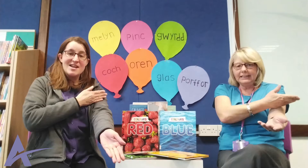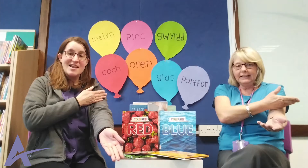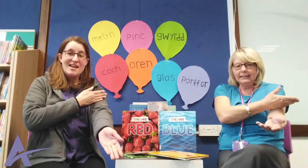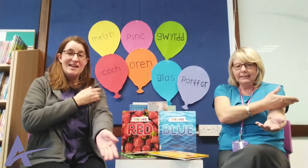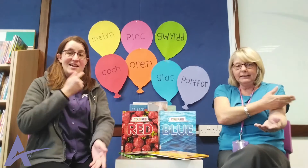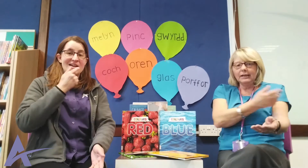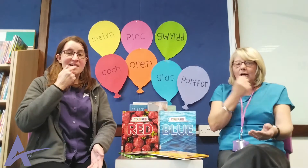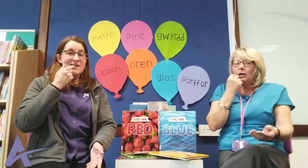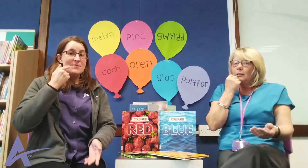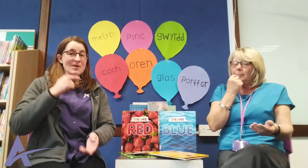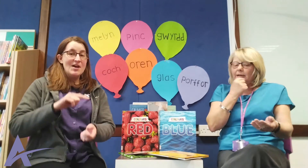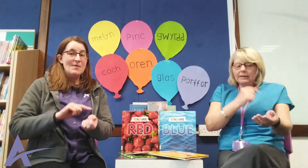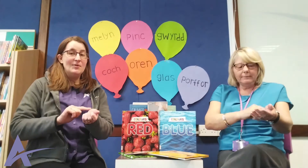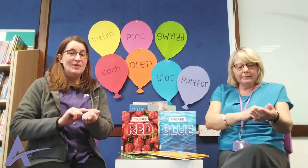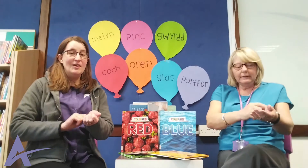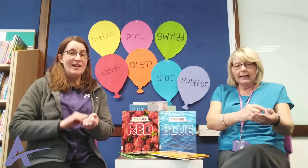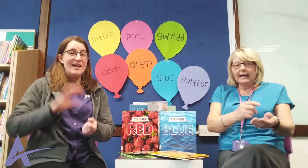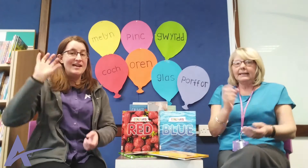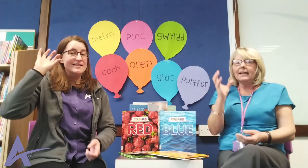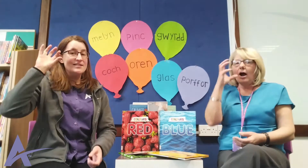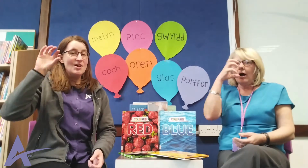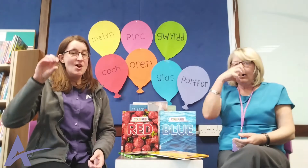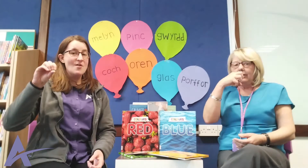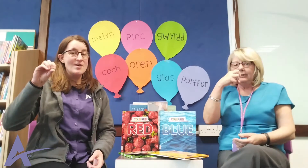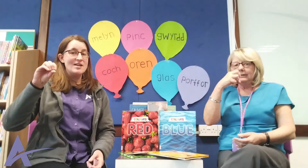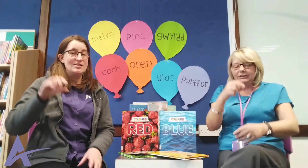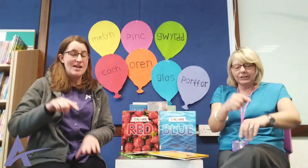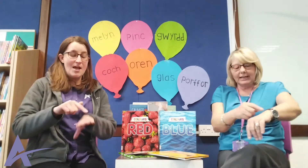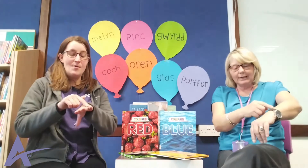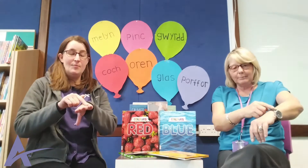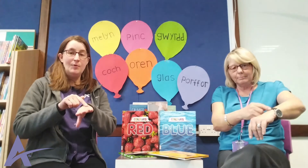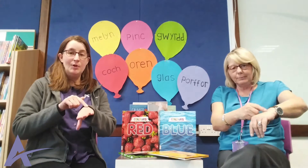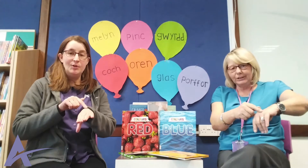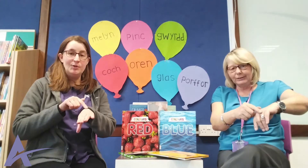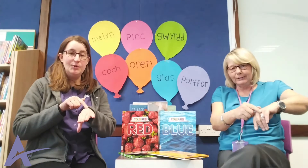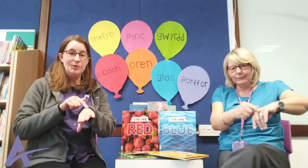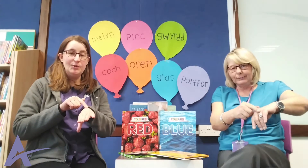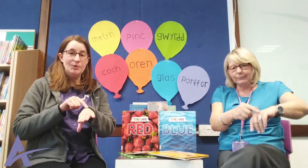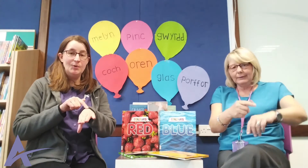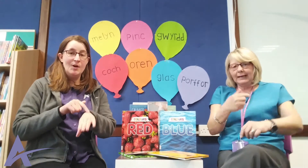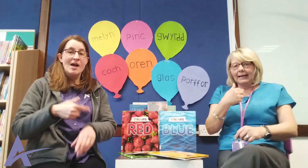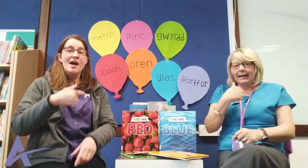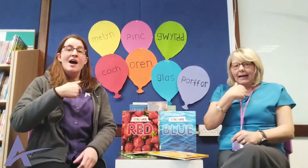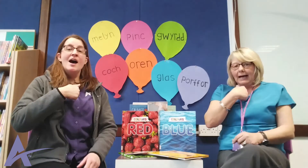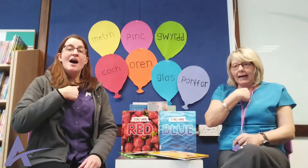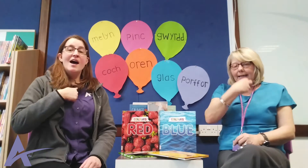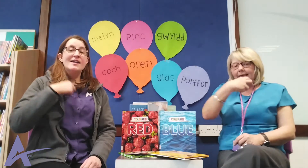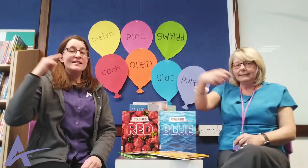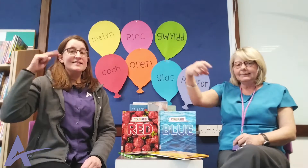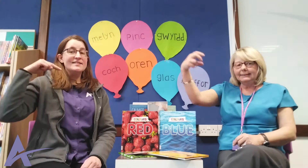green, purple and orange and blue. I can sing